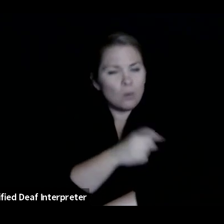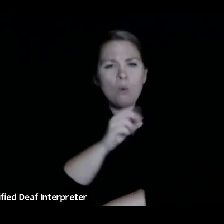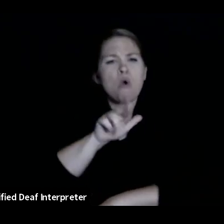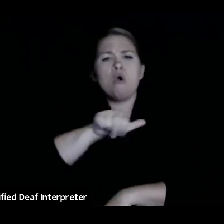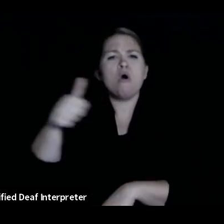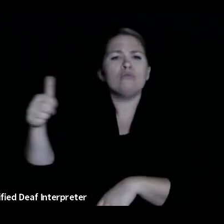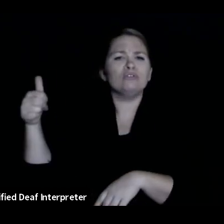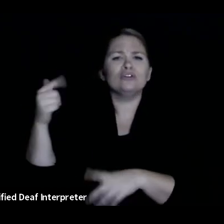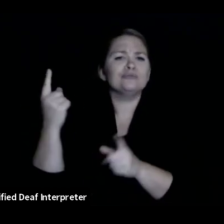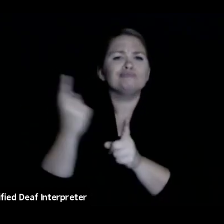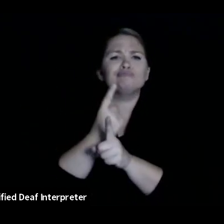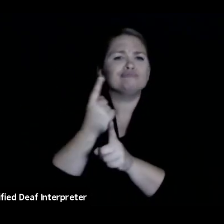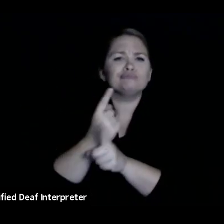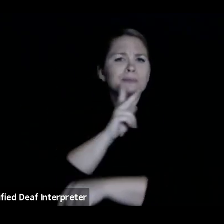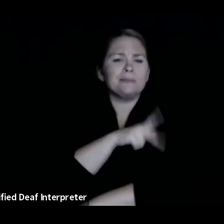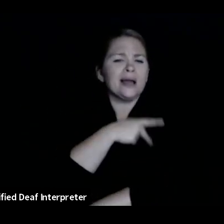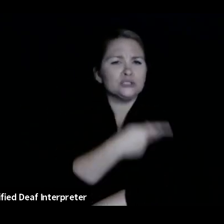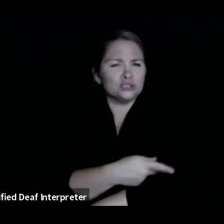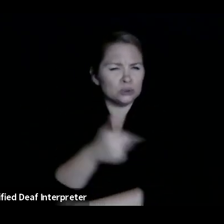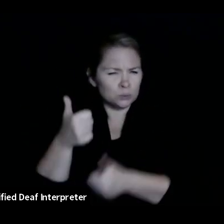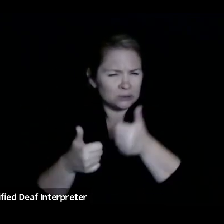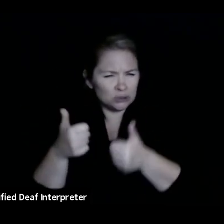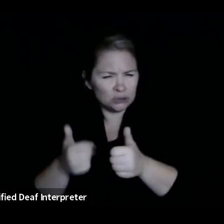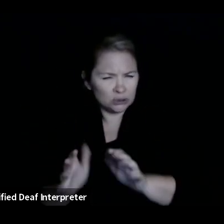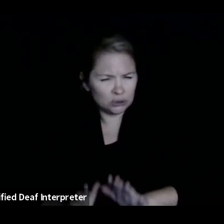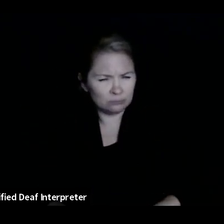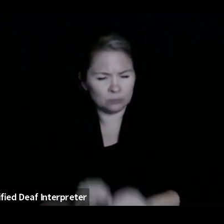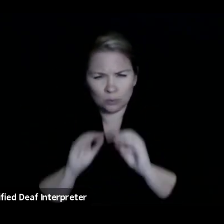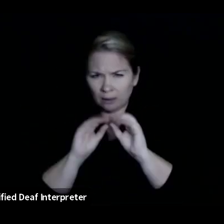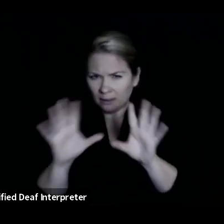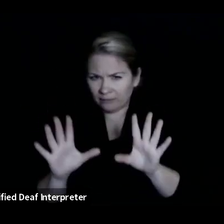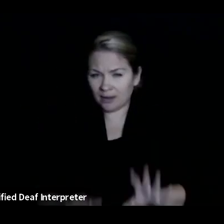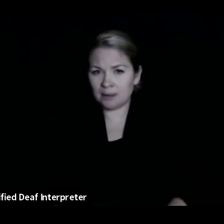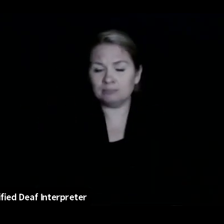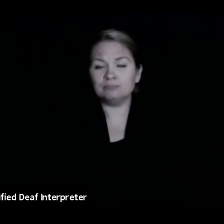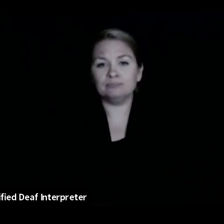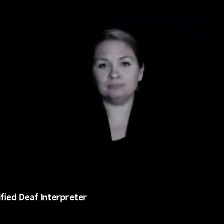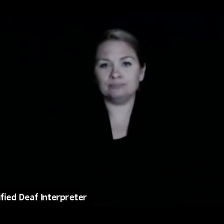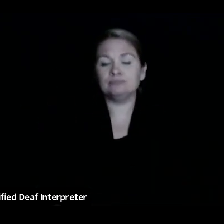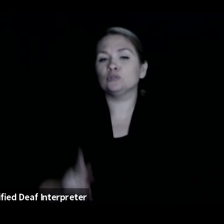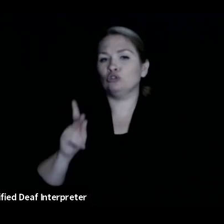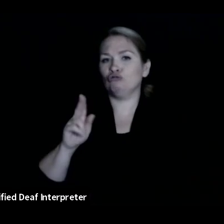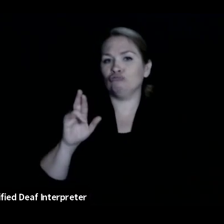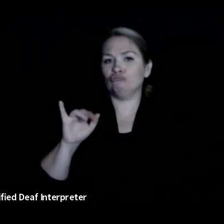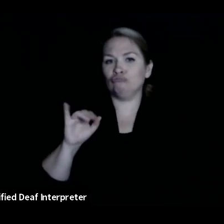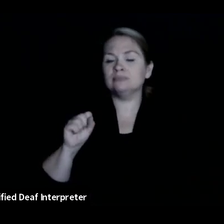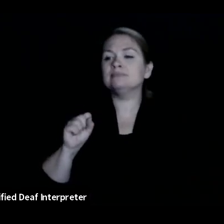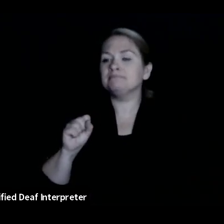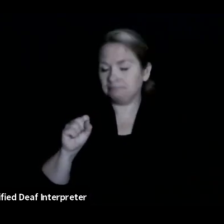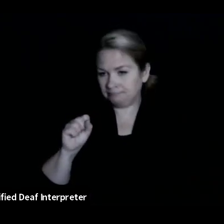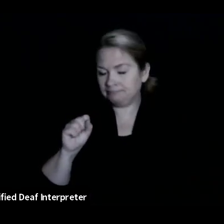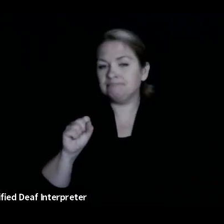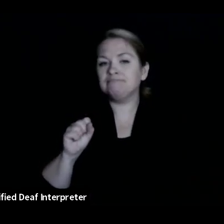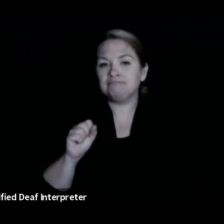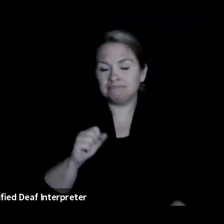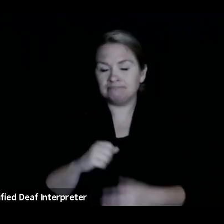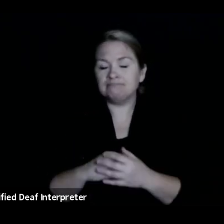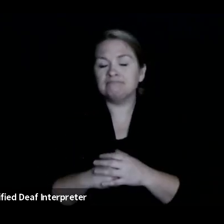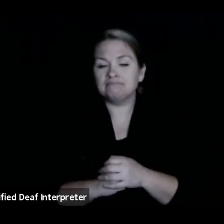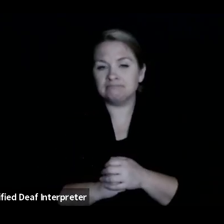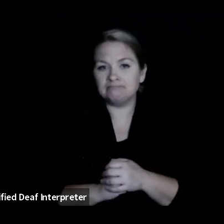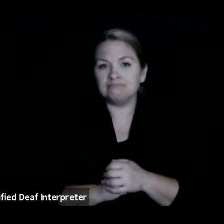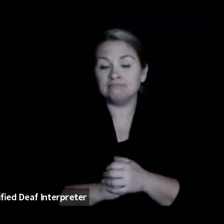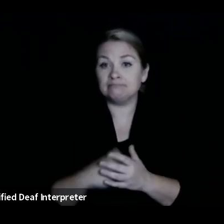One of the things that we talked about today as we were discussing this in our briefing was that summer is a time when there